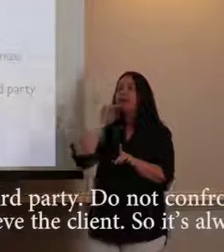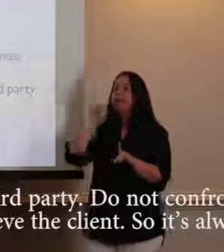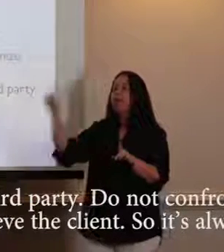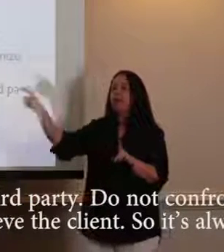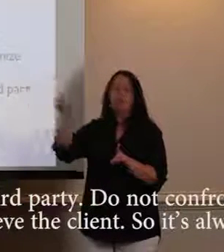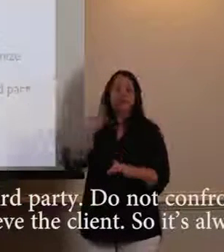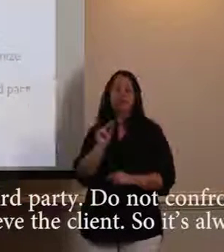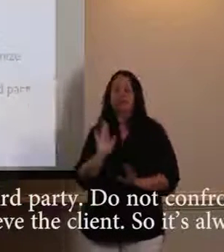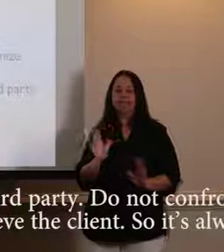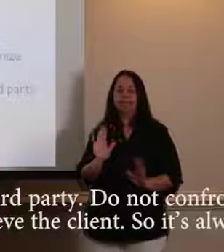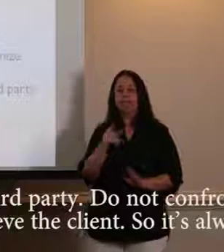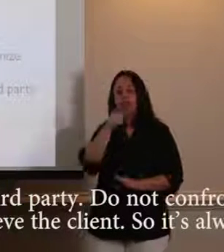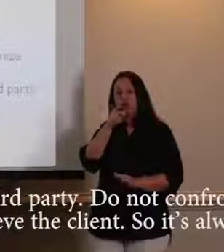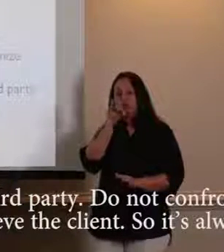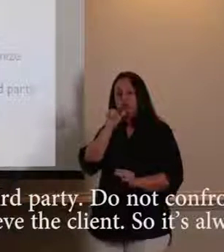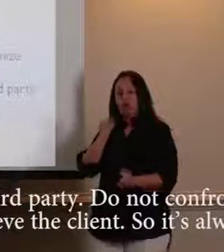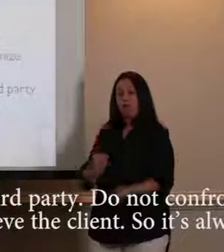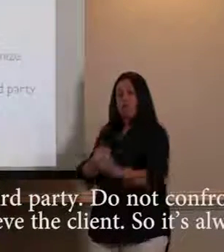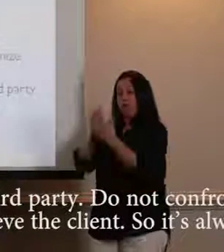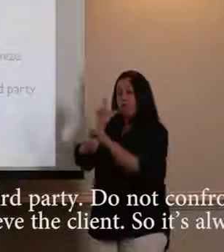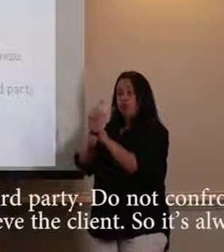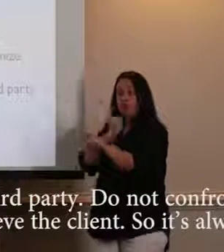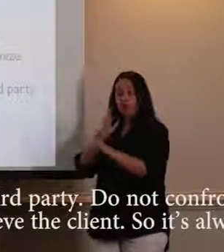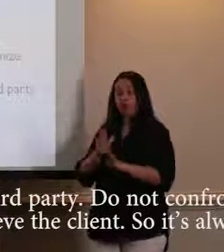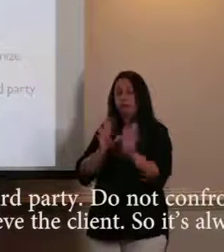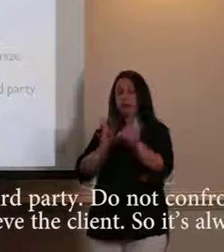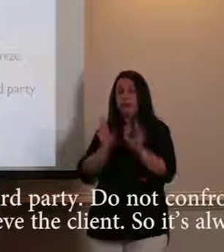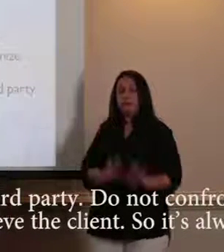Listen to and believe the client.